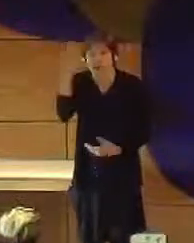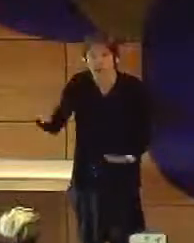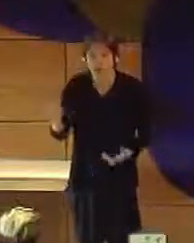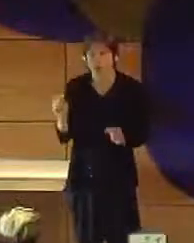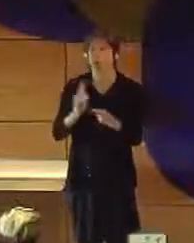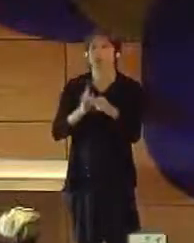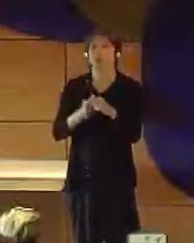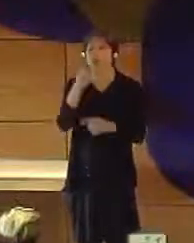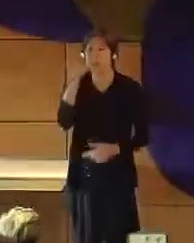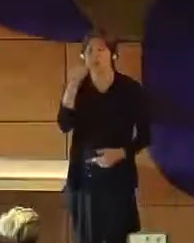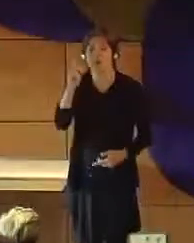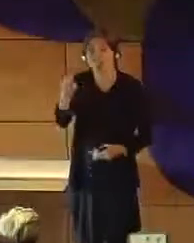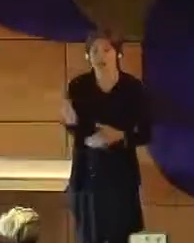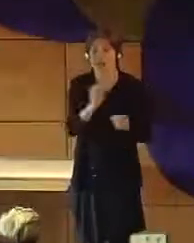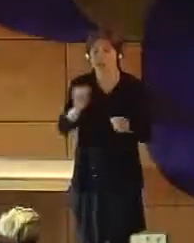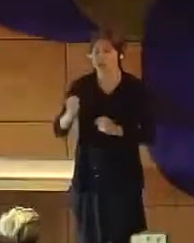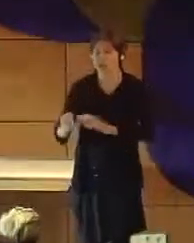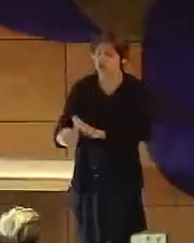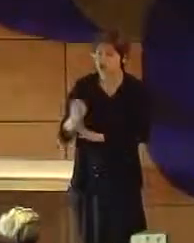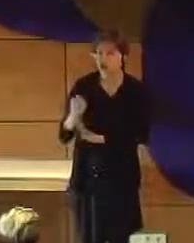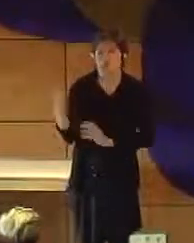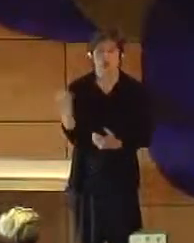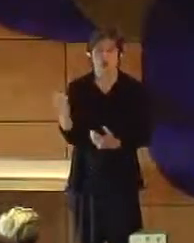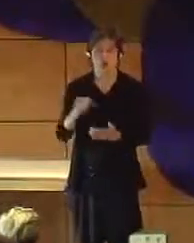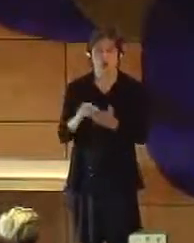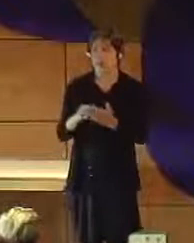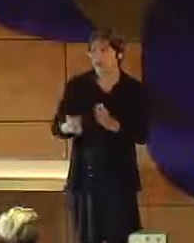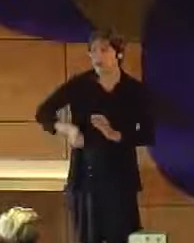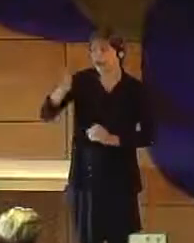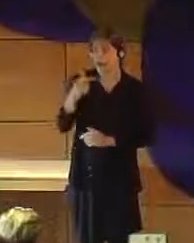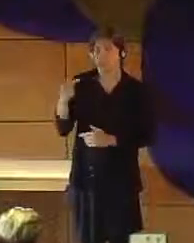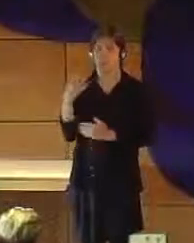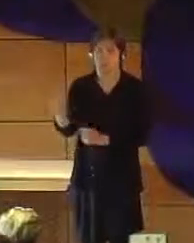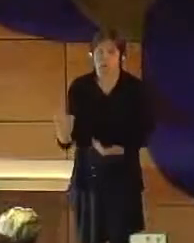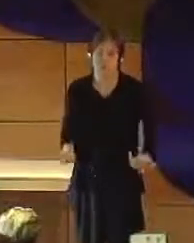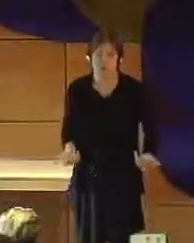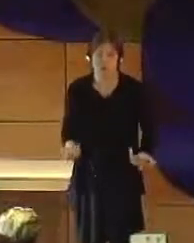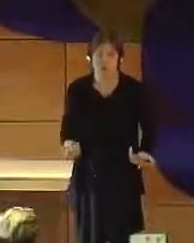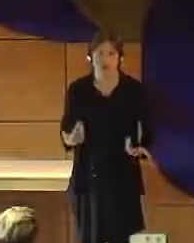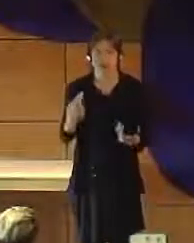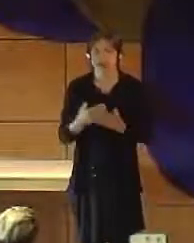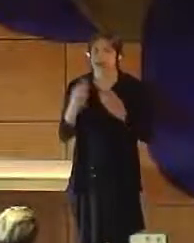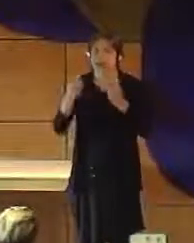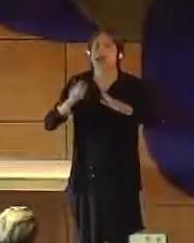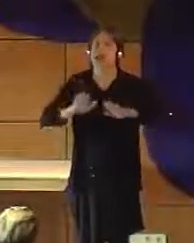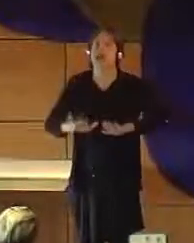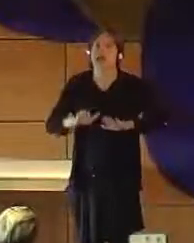ever seen any testosterone, so you have to start really, really slowly. Okay. Yeah.